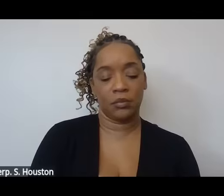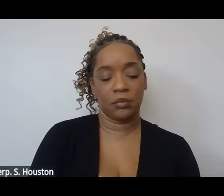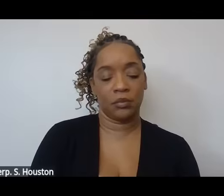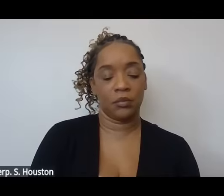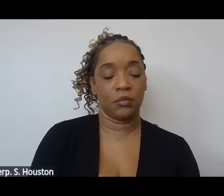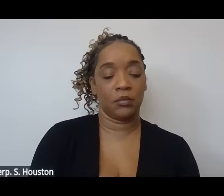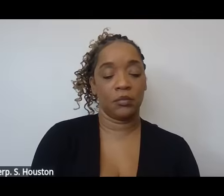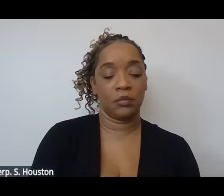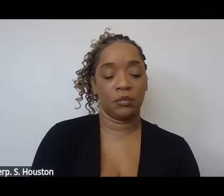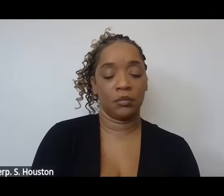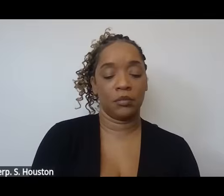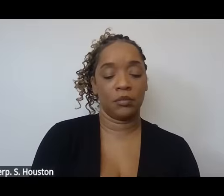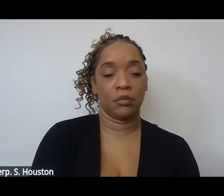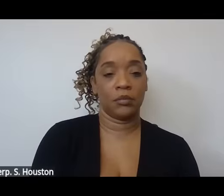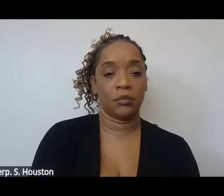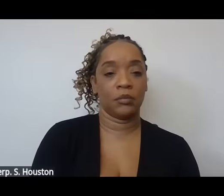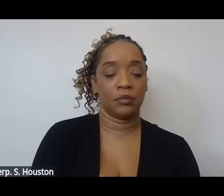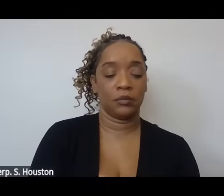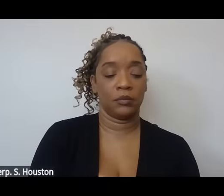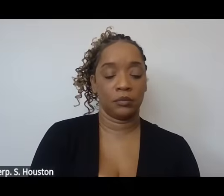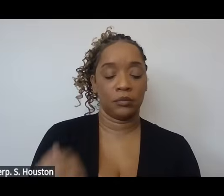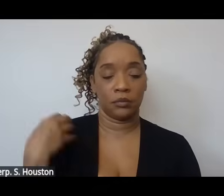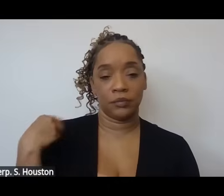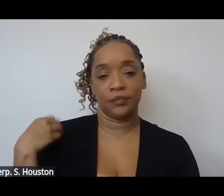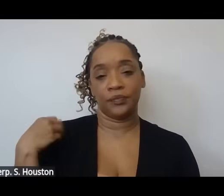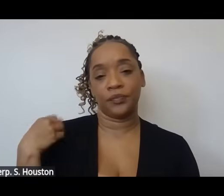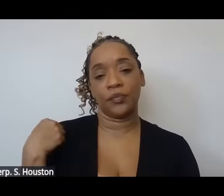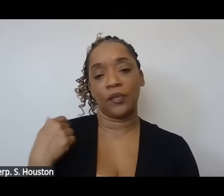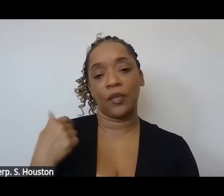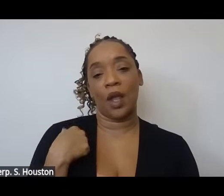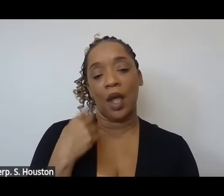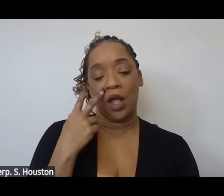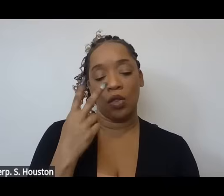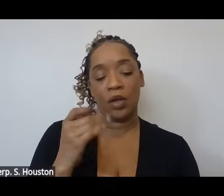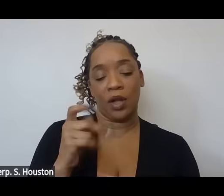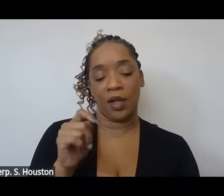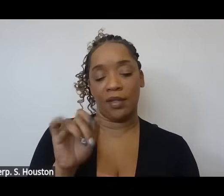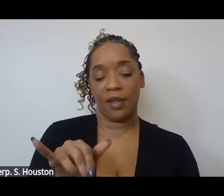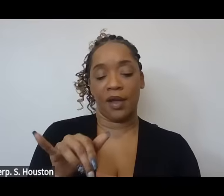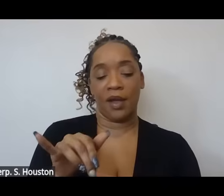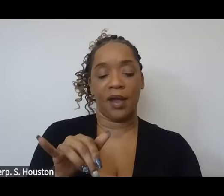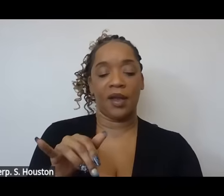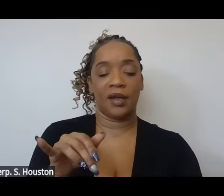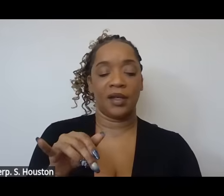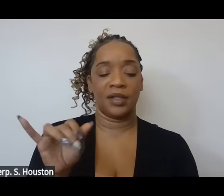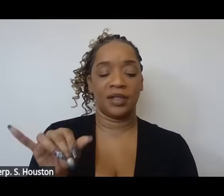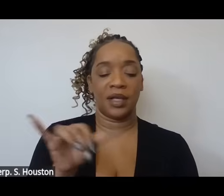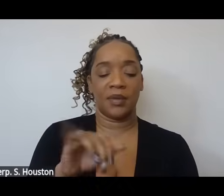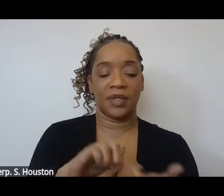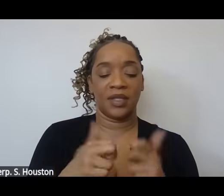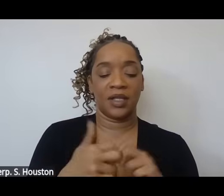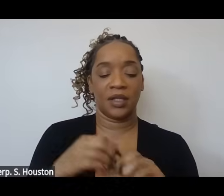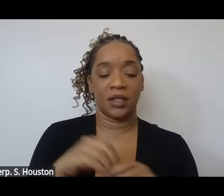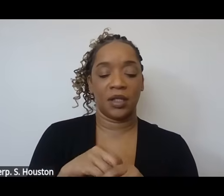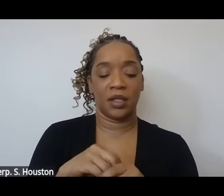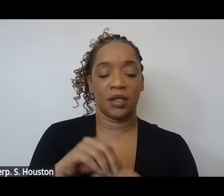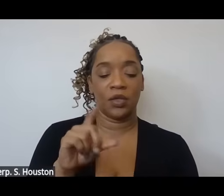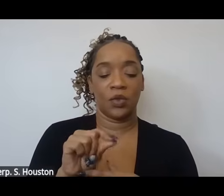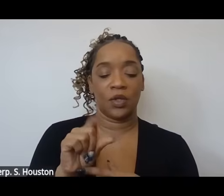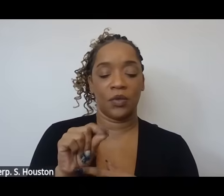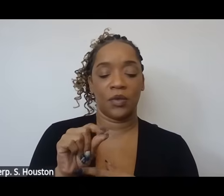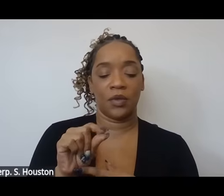where this occurs. I view that the same as the issue we encountered like in 2024, where we had sampling